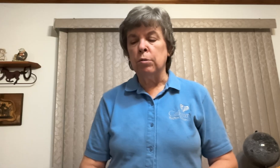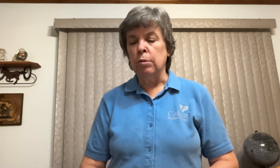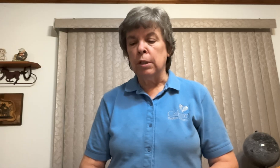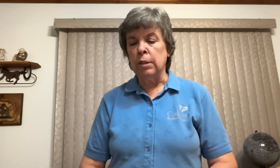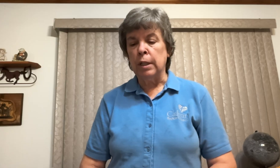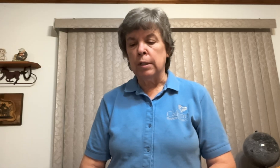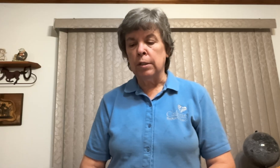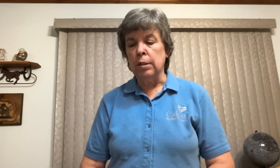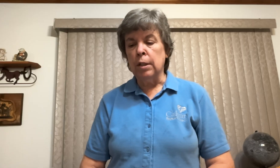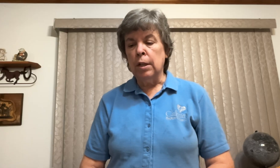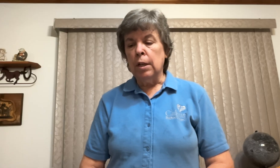a second